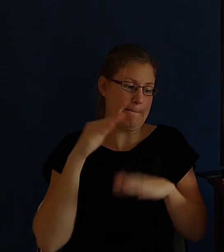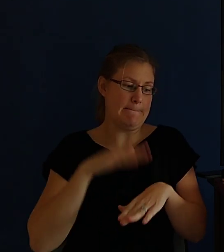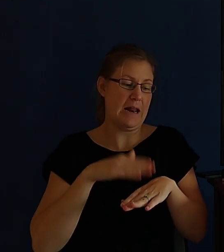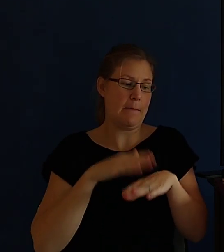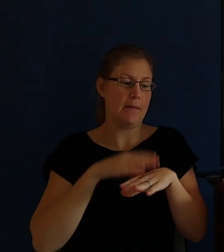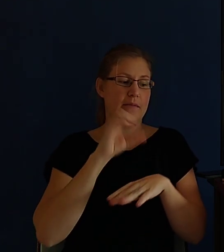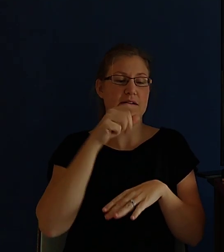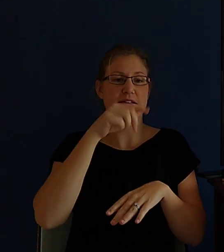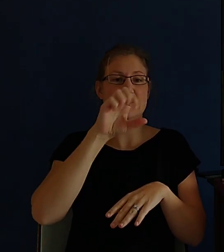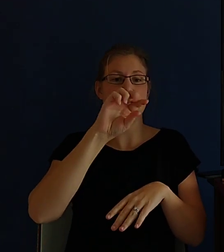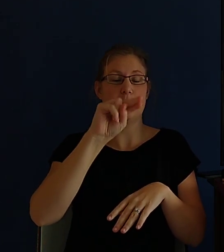graph.